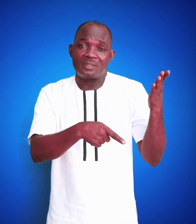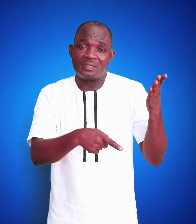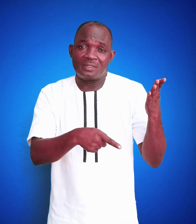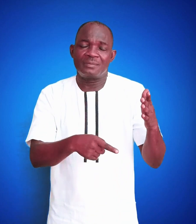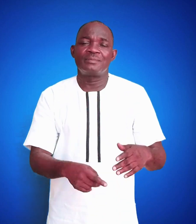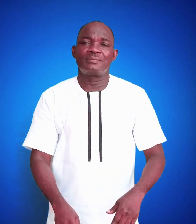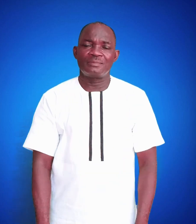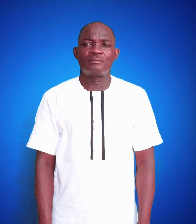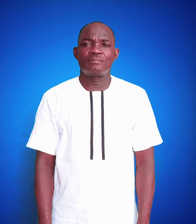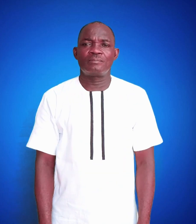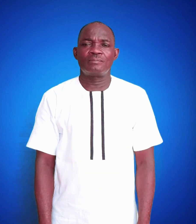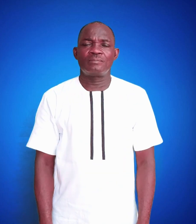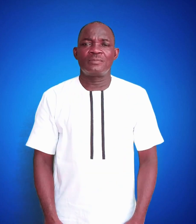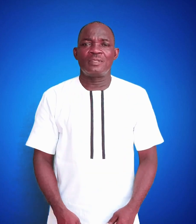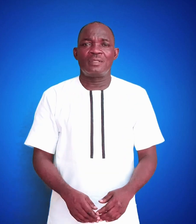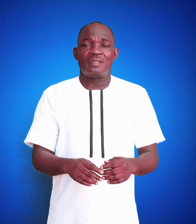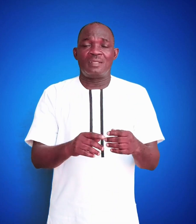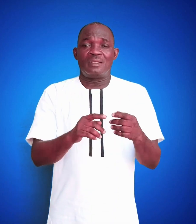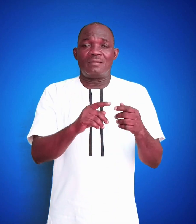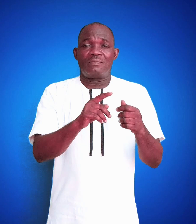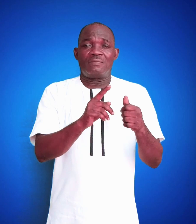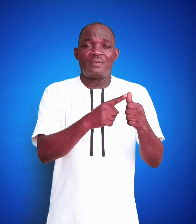Responsibilities. 1.